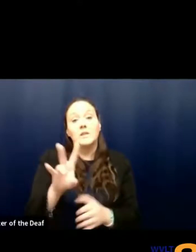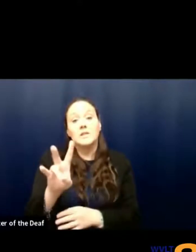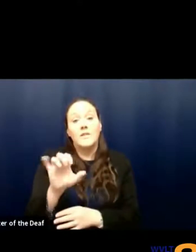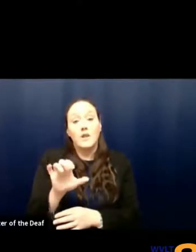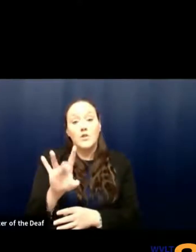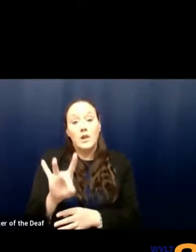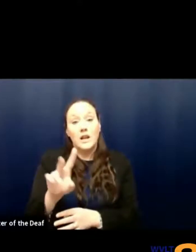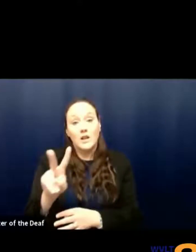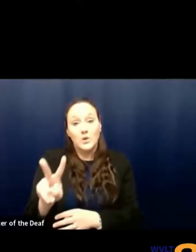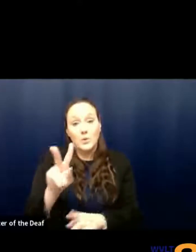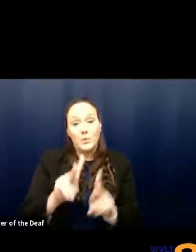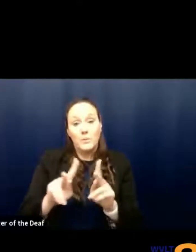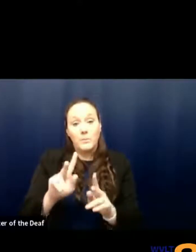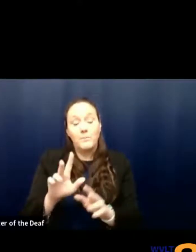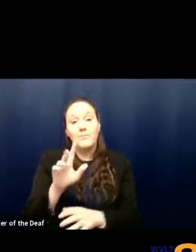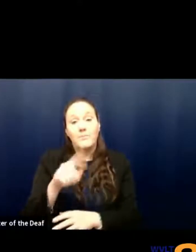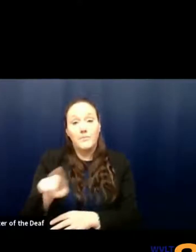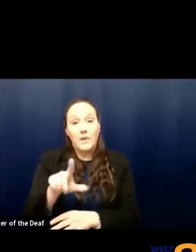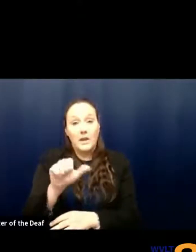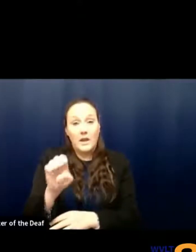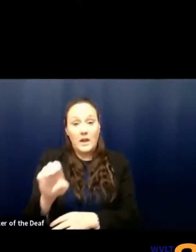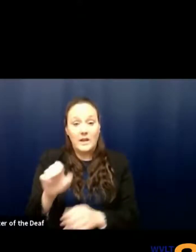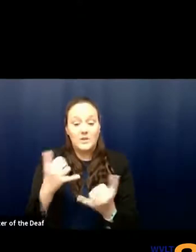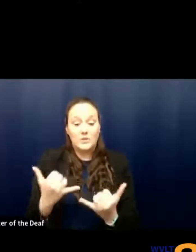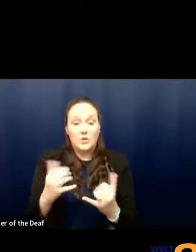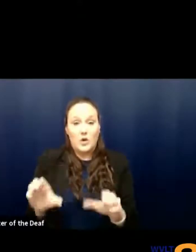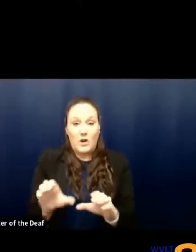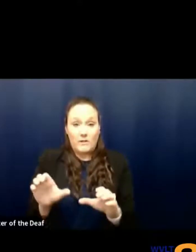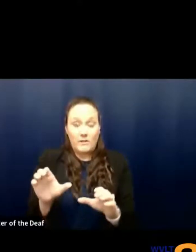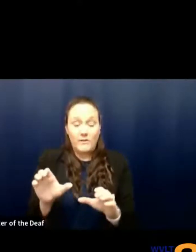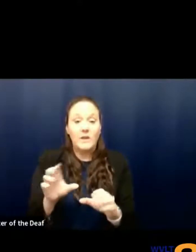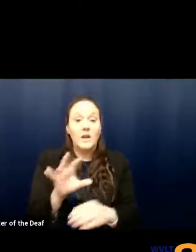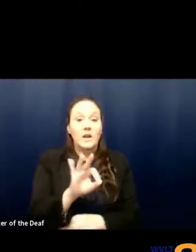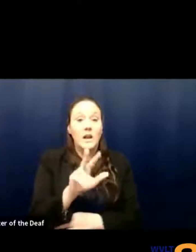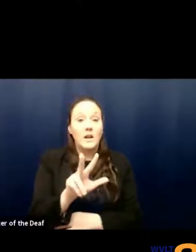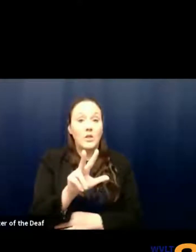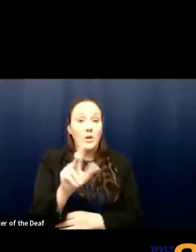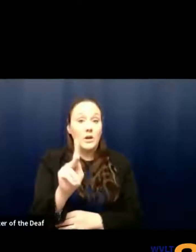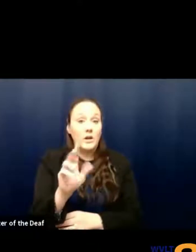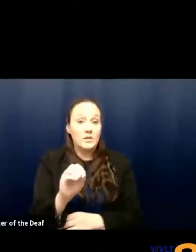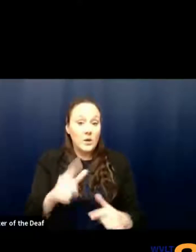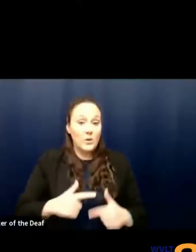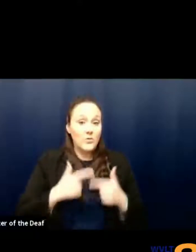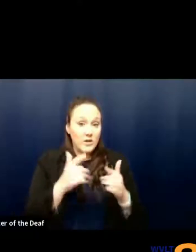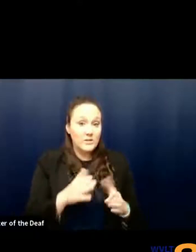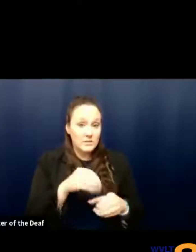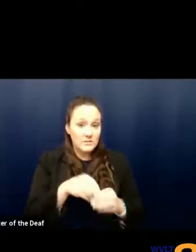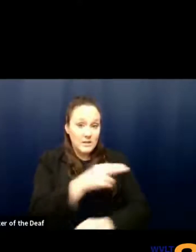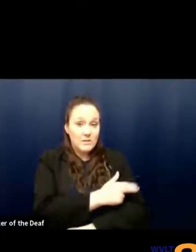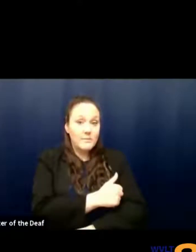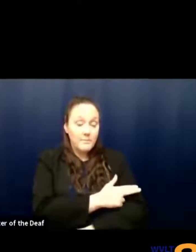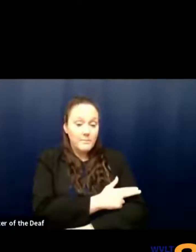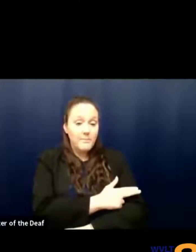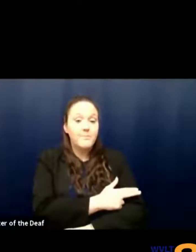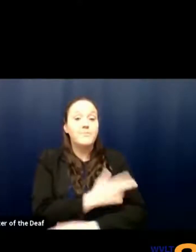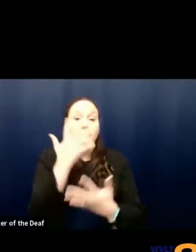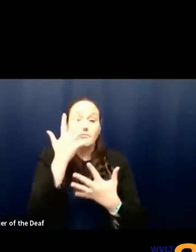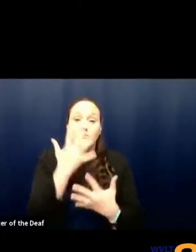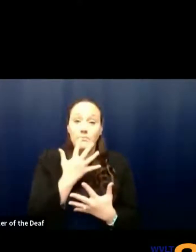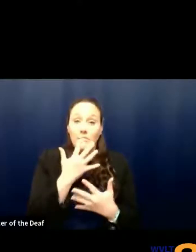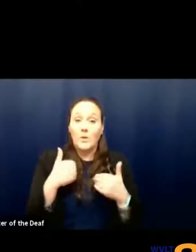2,782 of those are active cases. 93 Knox County residents are currently hospitalized. And sadly, we